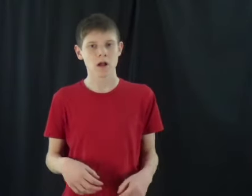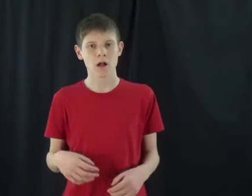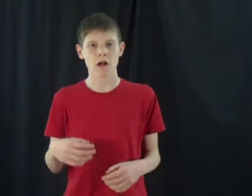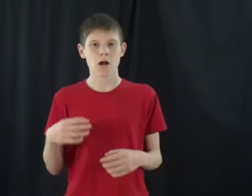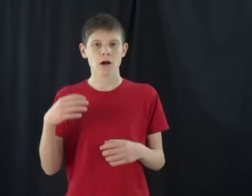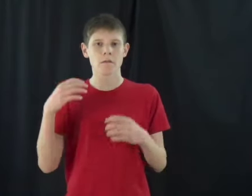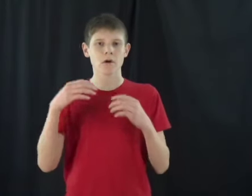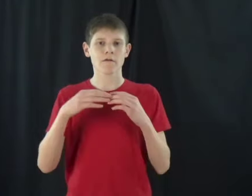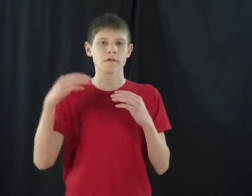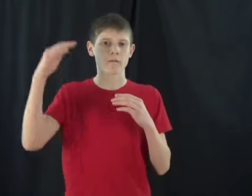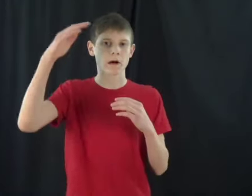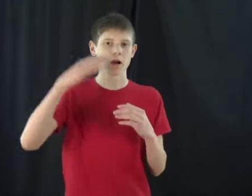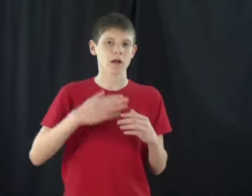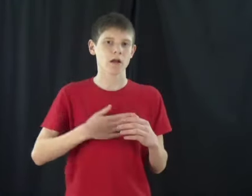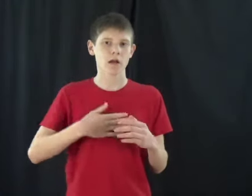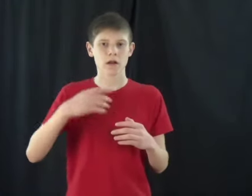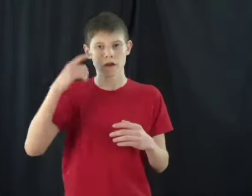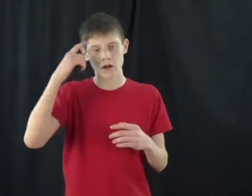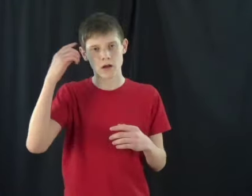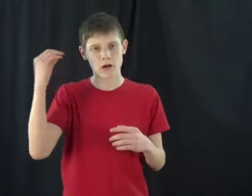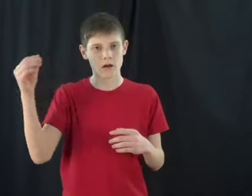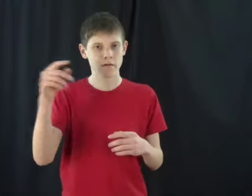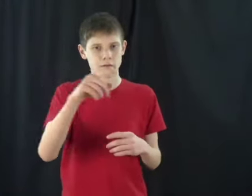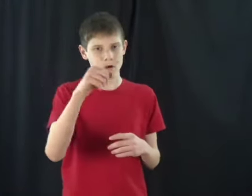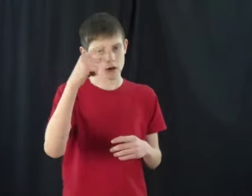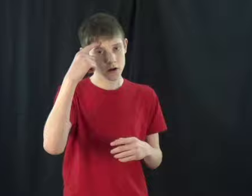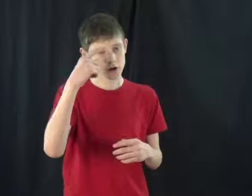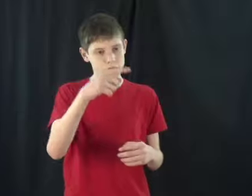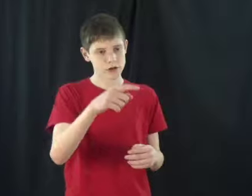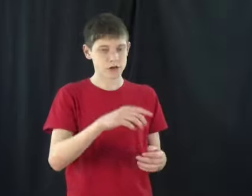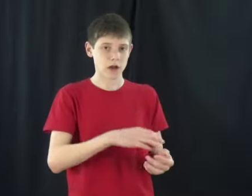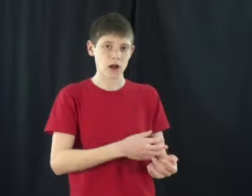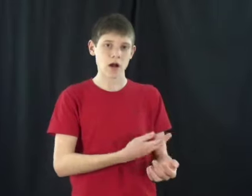Over my head, out of her head she sang